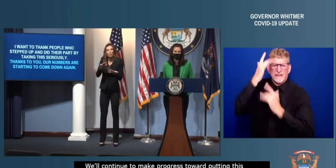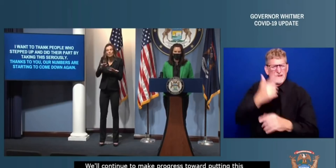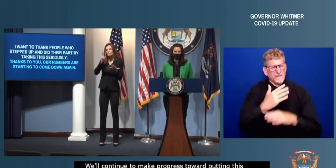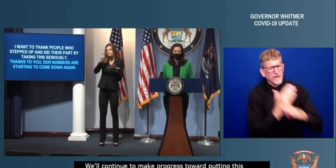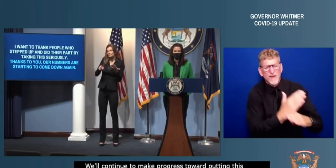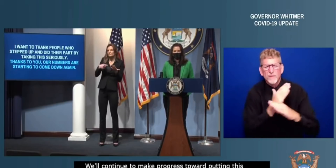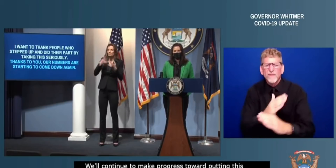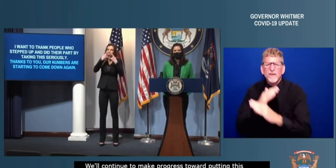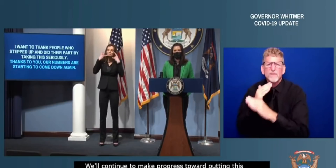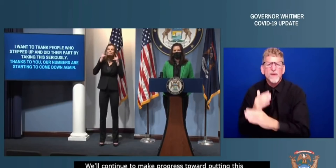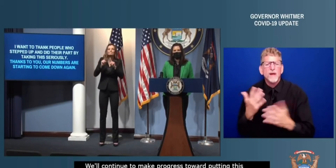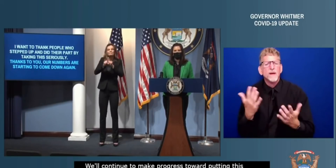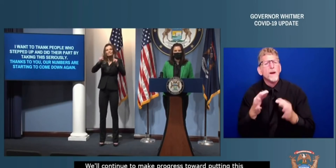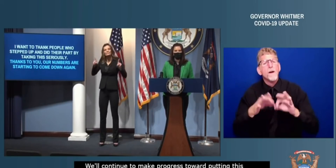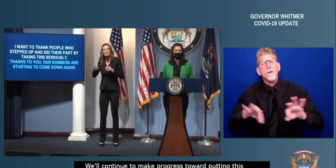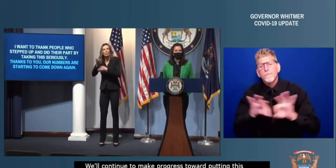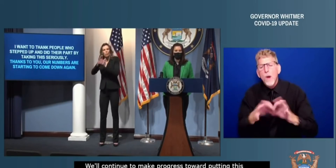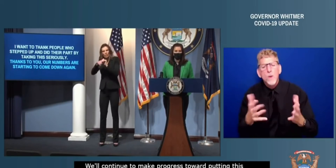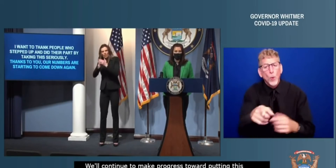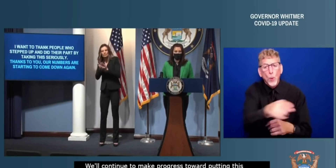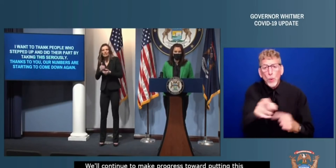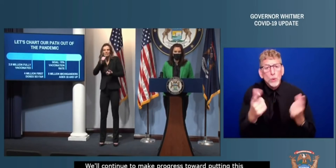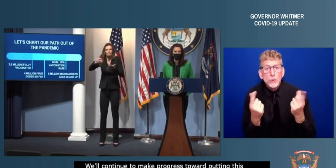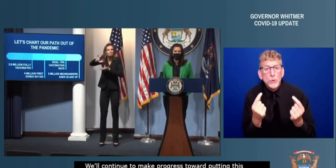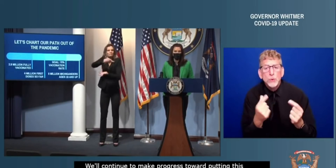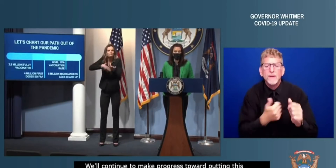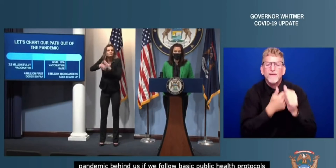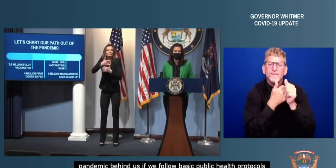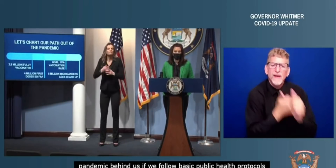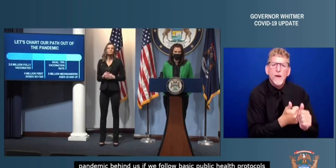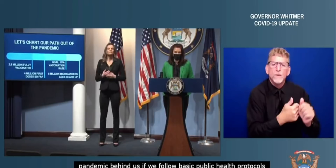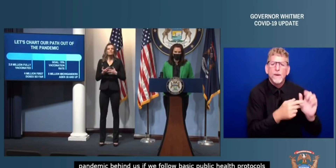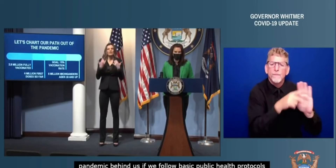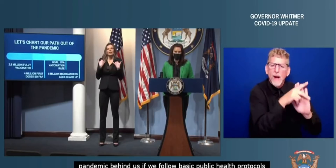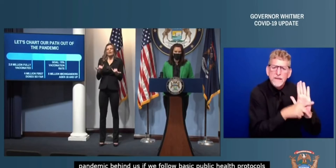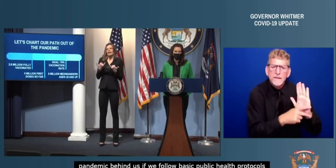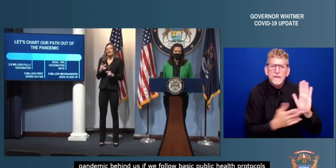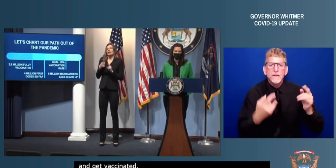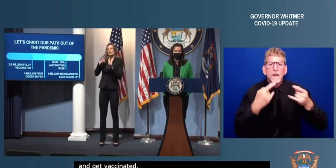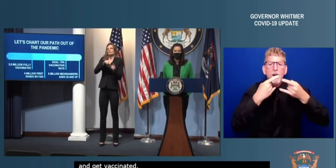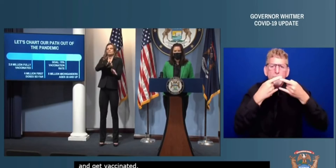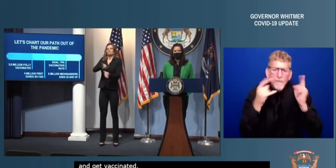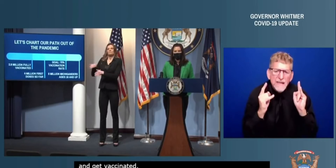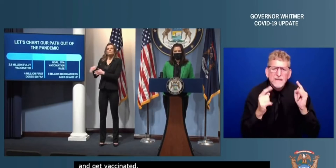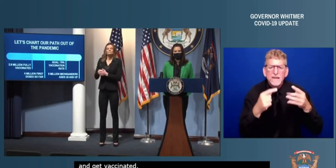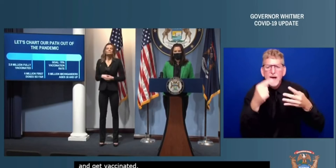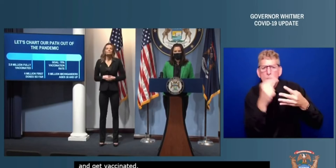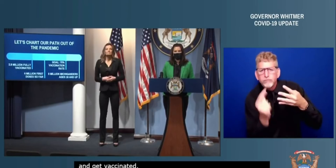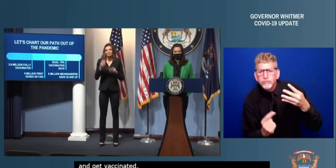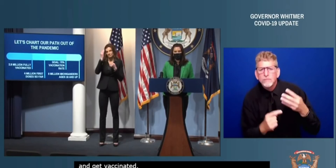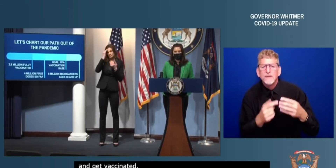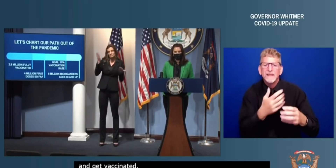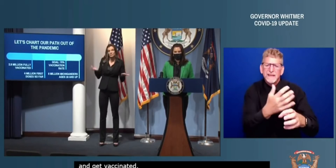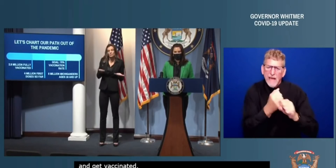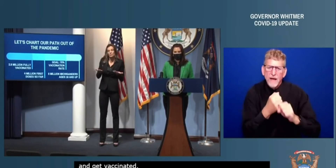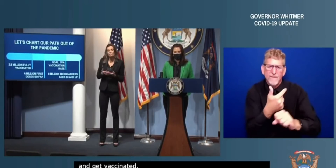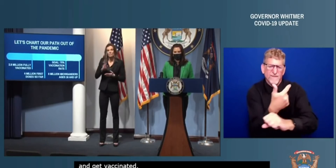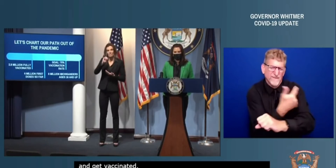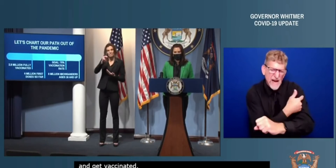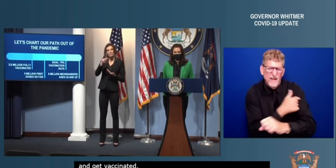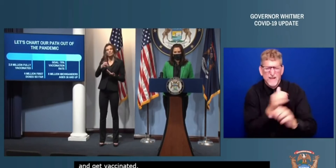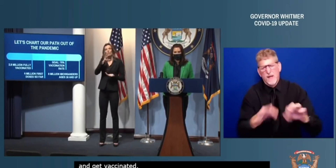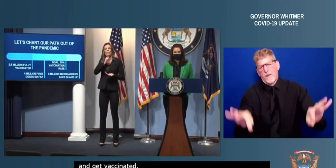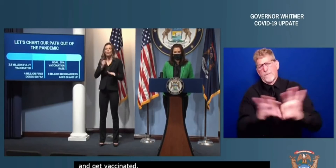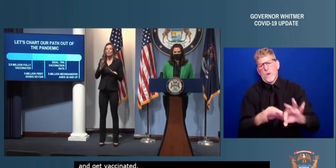vaccinated. First, let's chart our path out of the pandemic with some top-line metrics. There are approximately 8 million